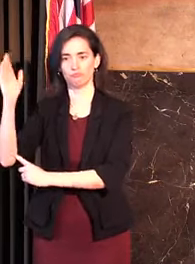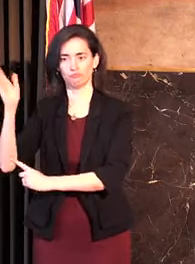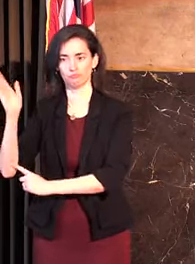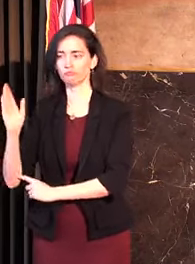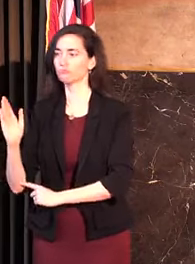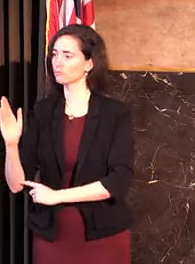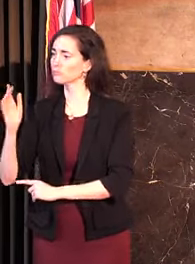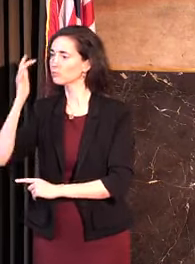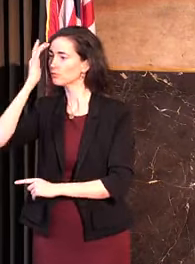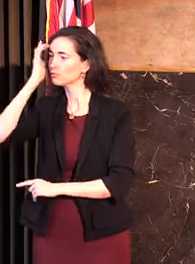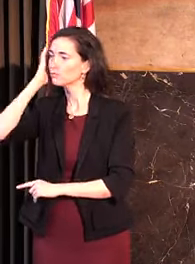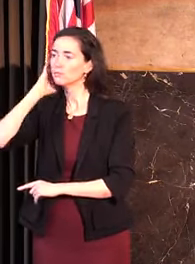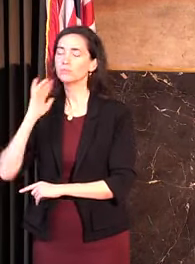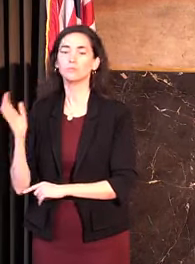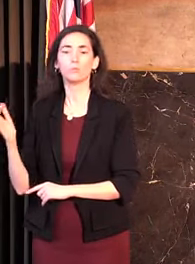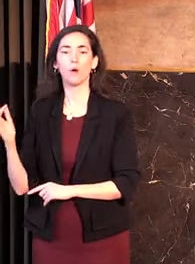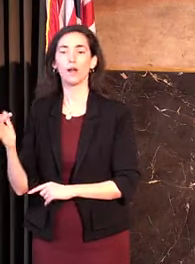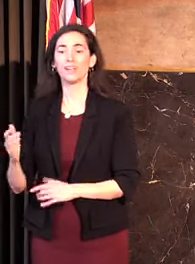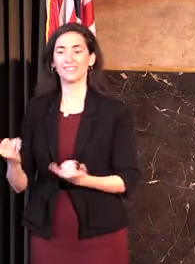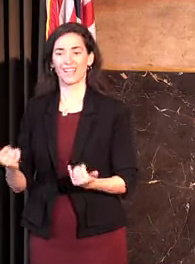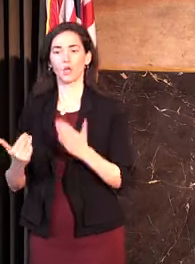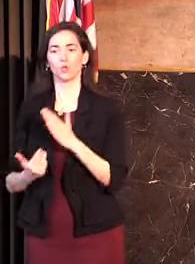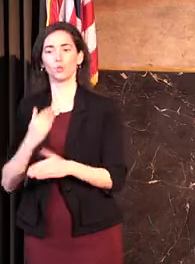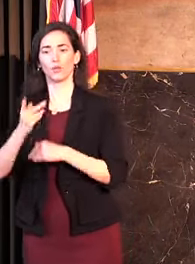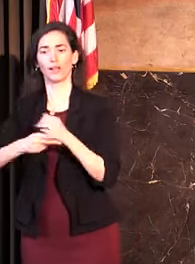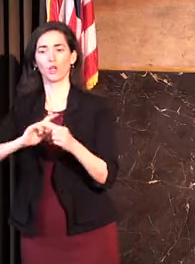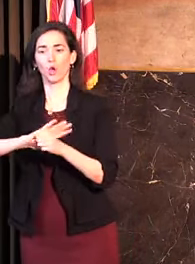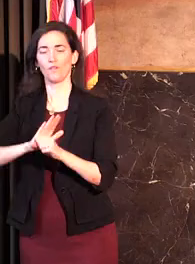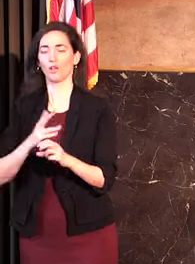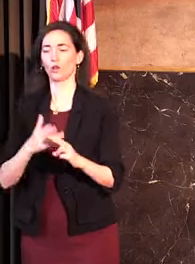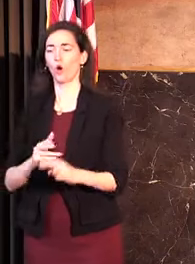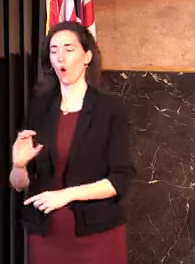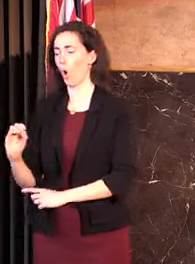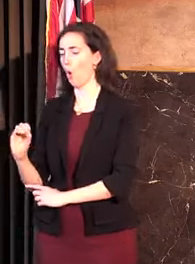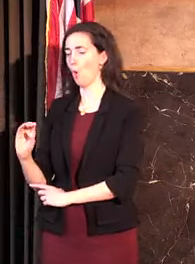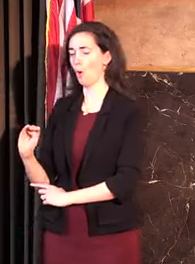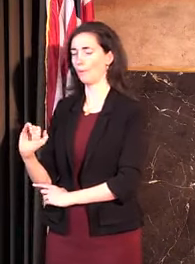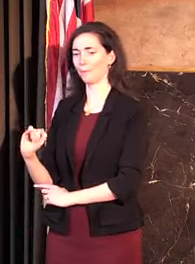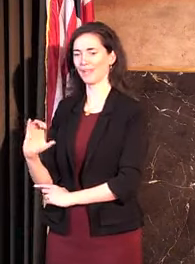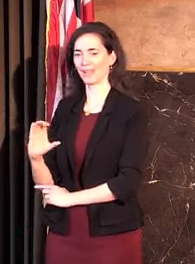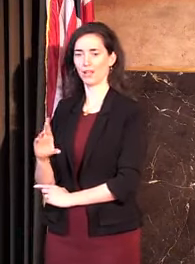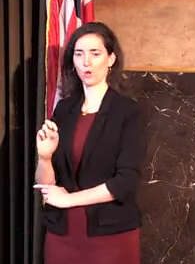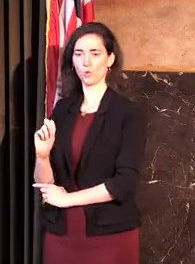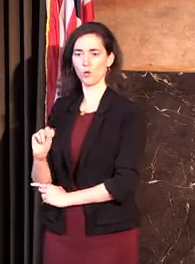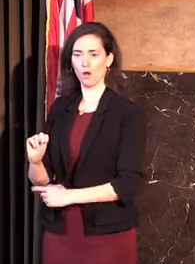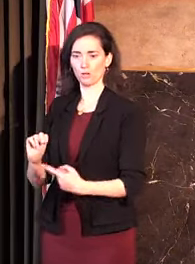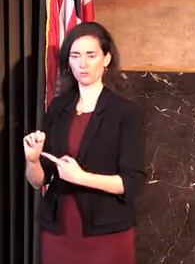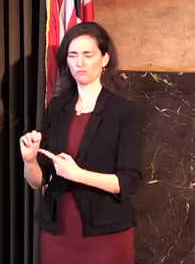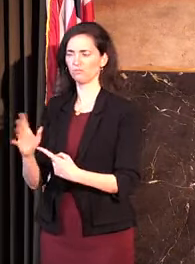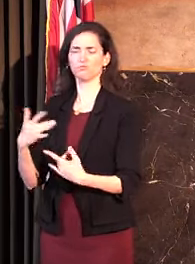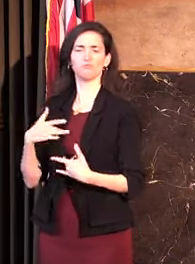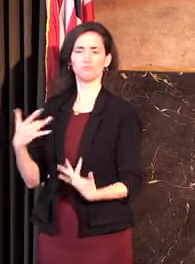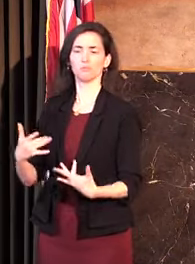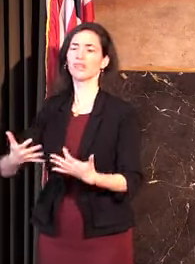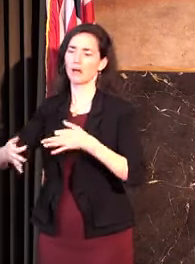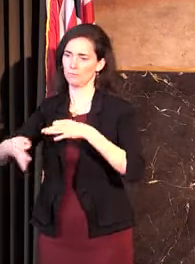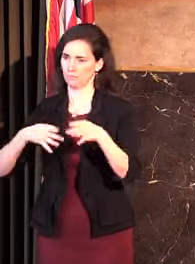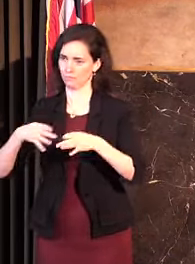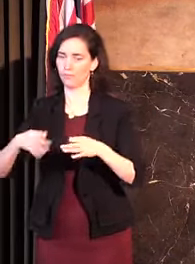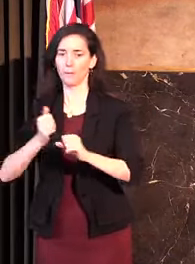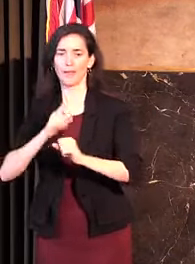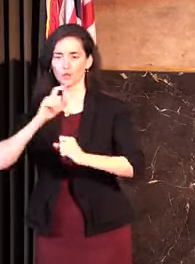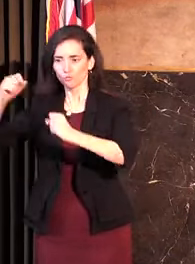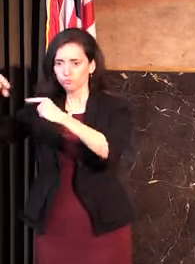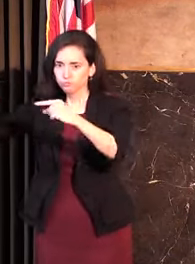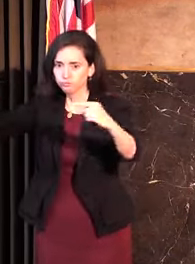about the Omicron variant. And we wanted you to have this update so that everybody is on the same